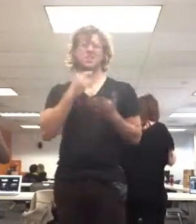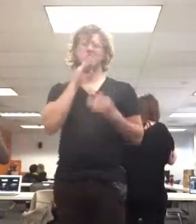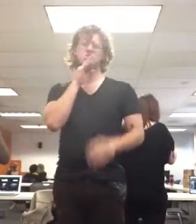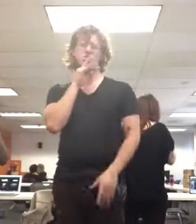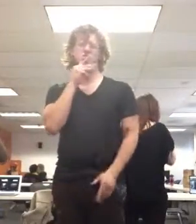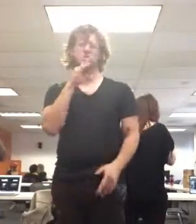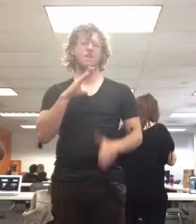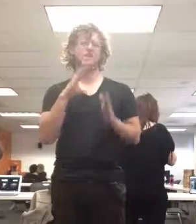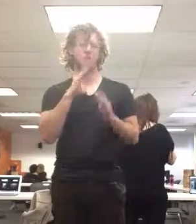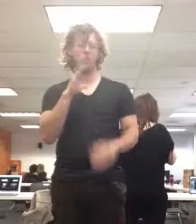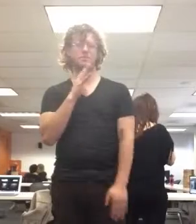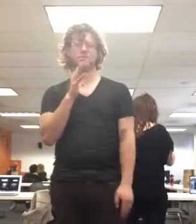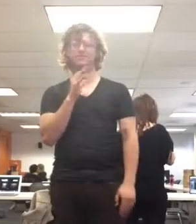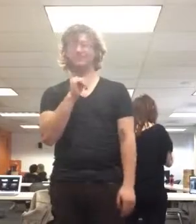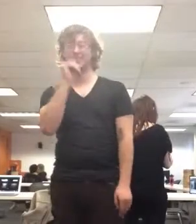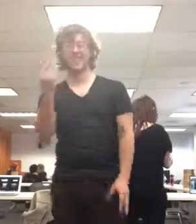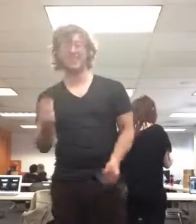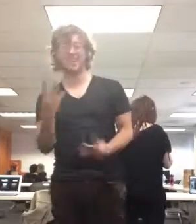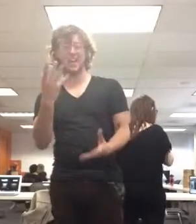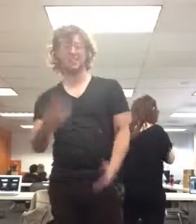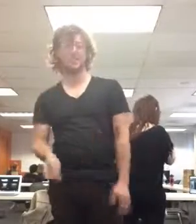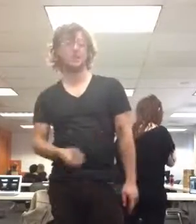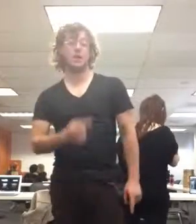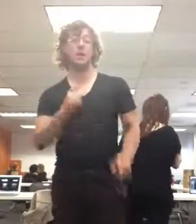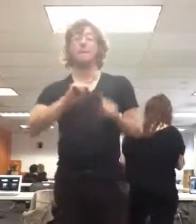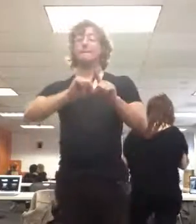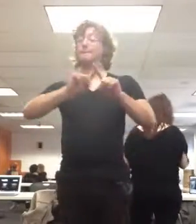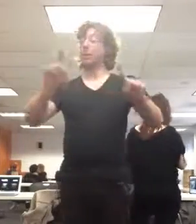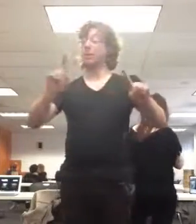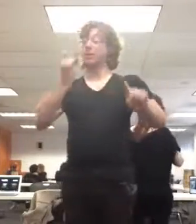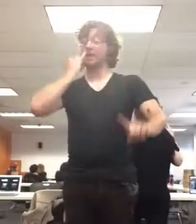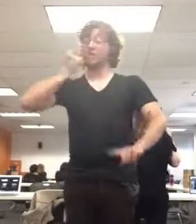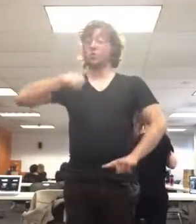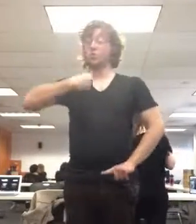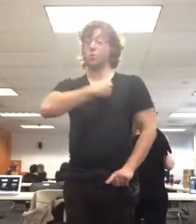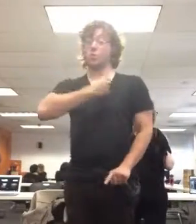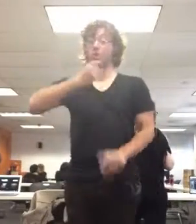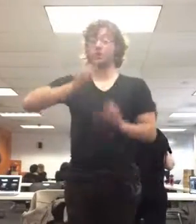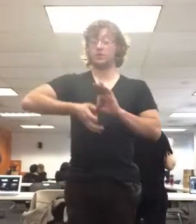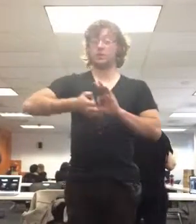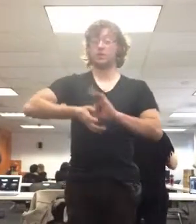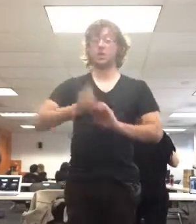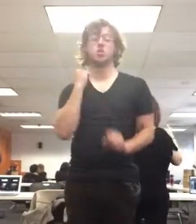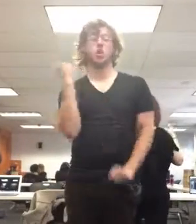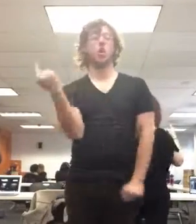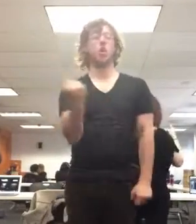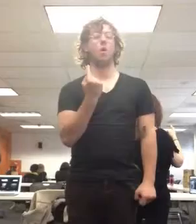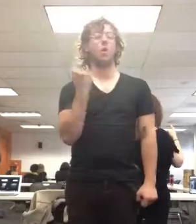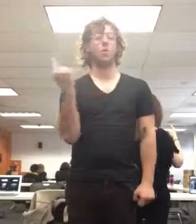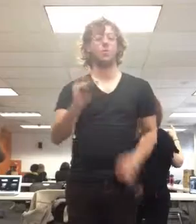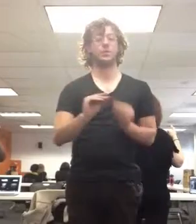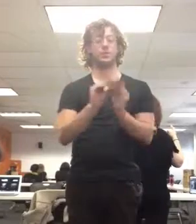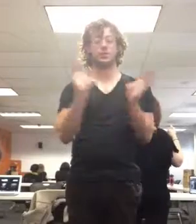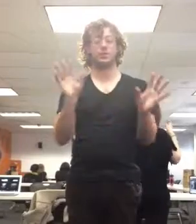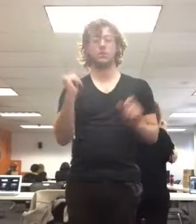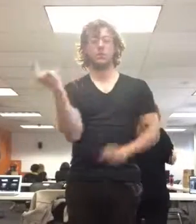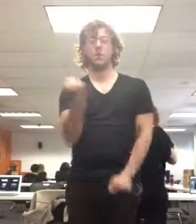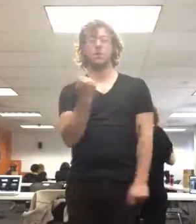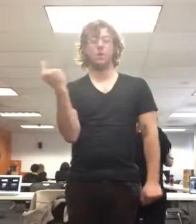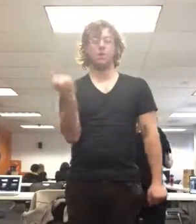often. But when we're interpreting, when we're called to interpret, it has to be crystal clear. So we listen for those kind